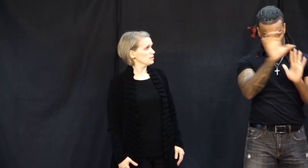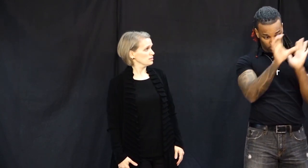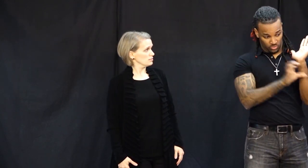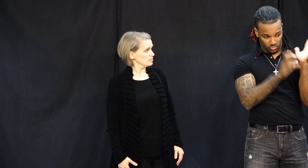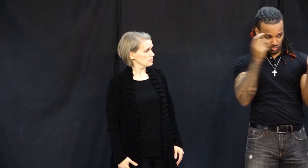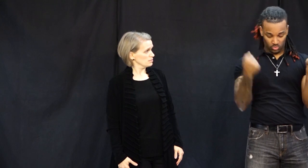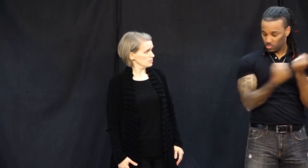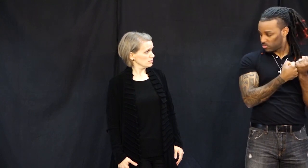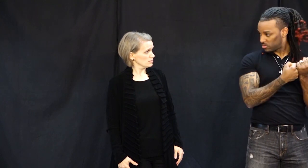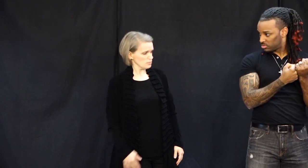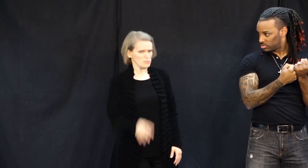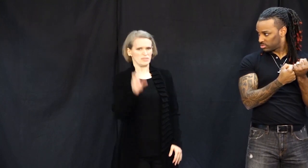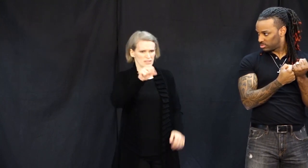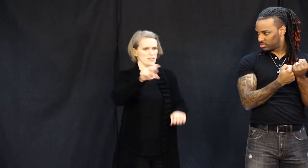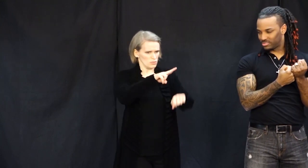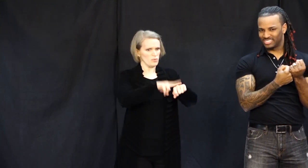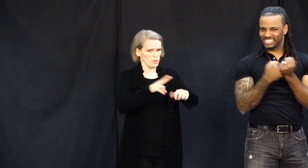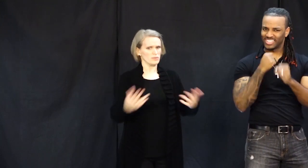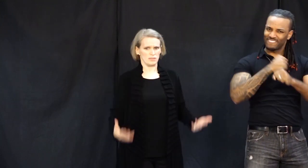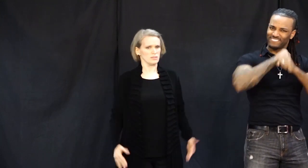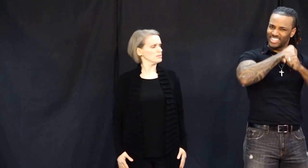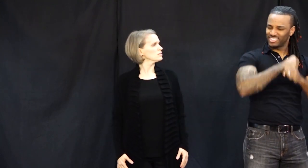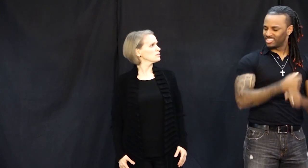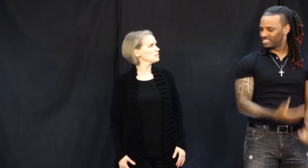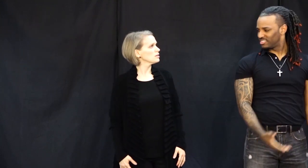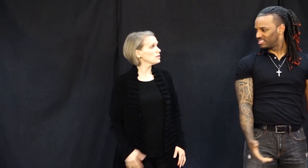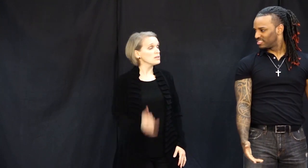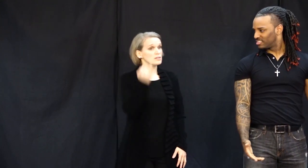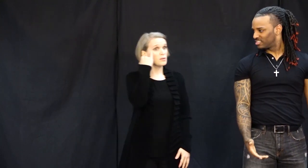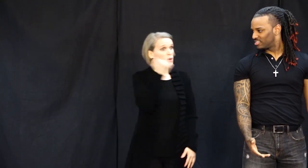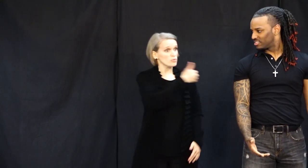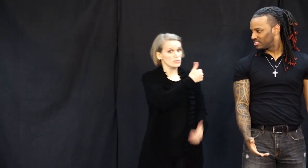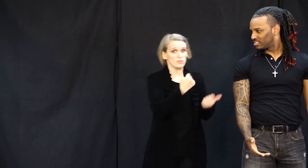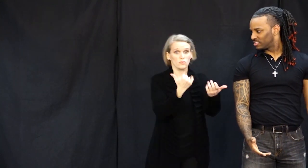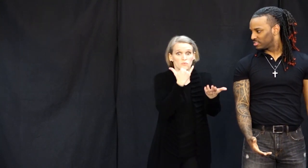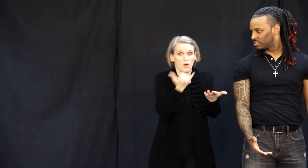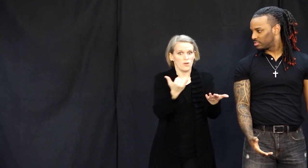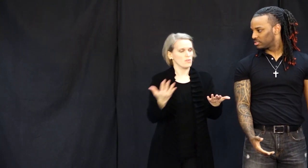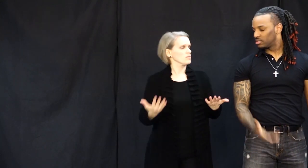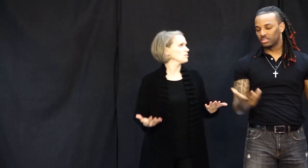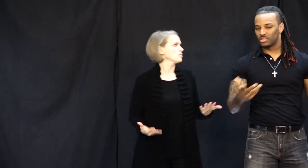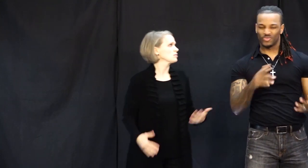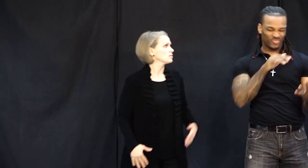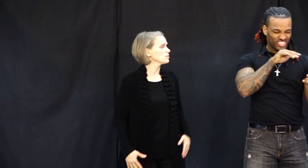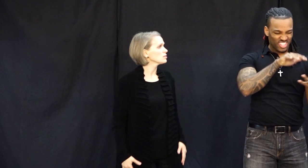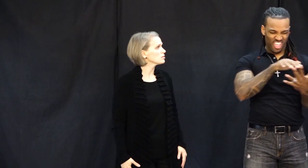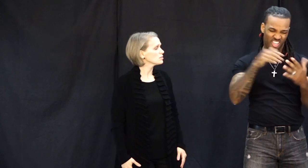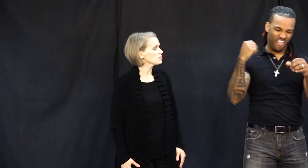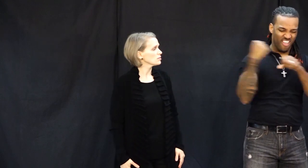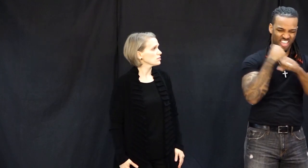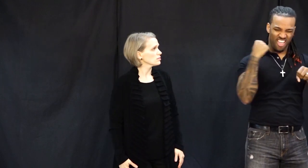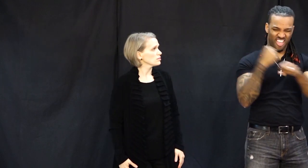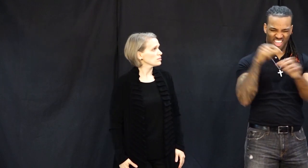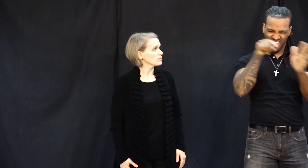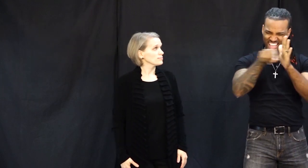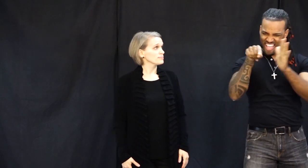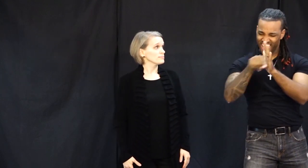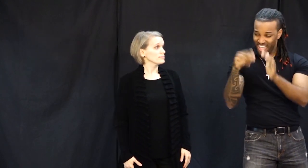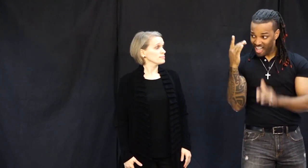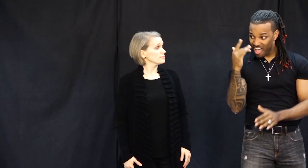this Constitution? Of course. Then defend it. And what if you're backing the wrong horse? Burr, we studied and we fought and we killed for the notion of a nation